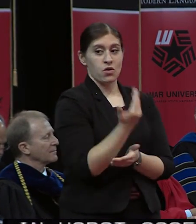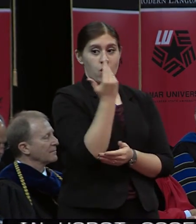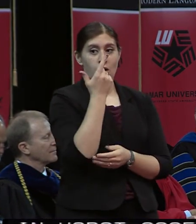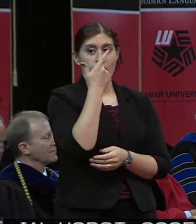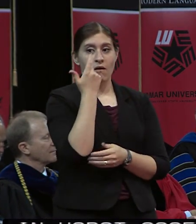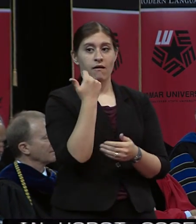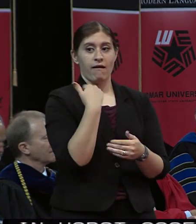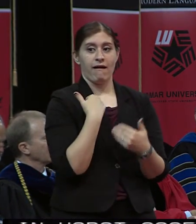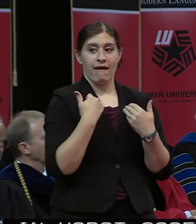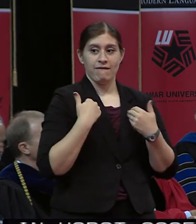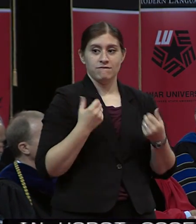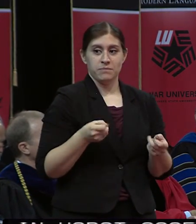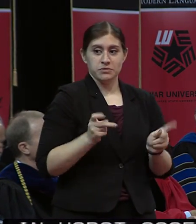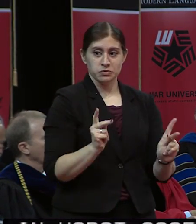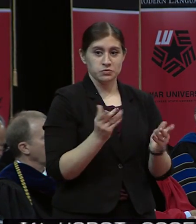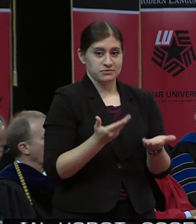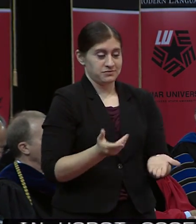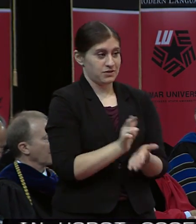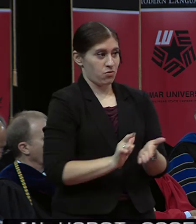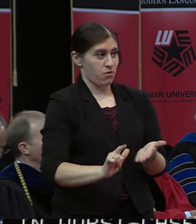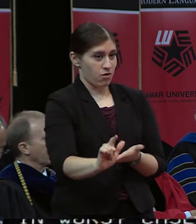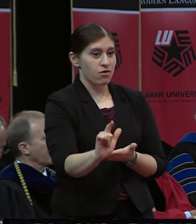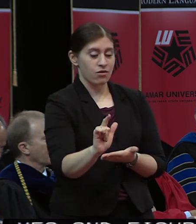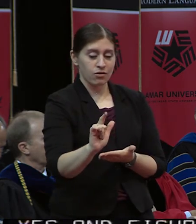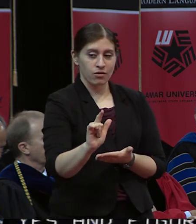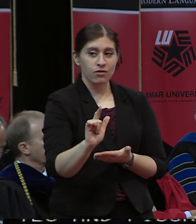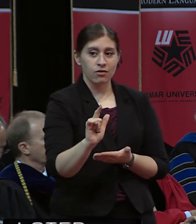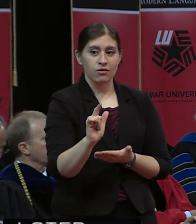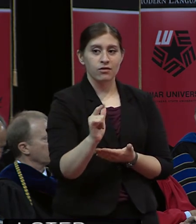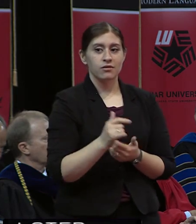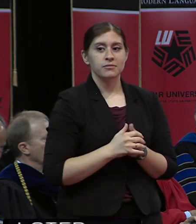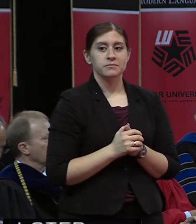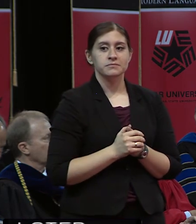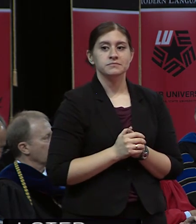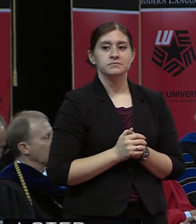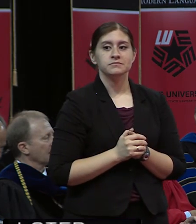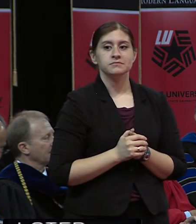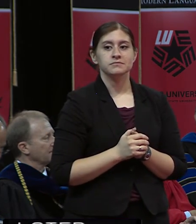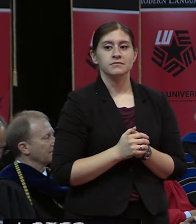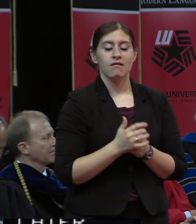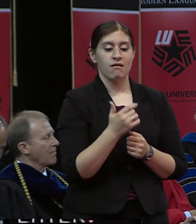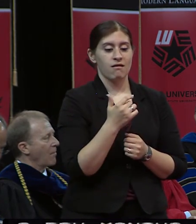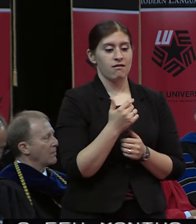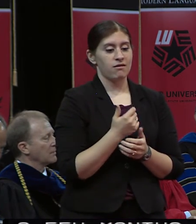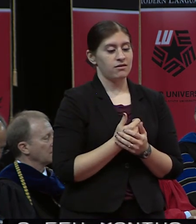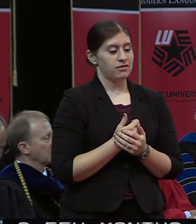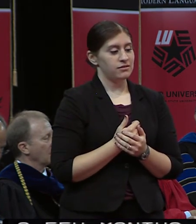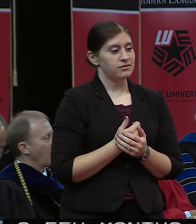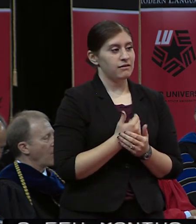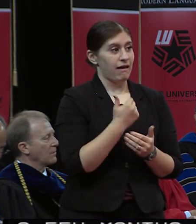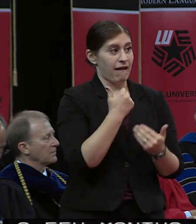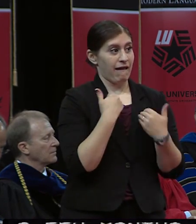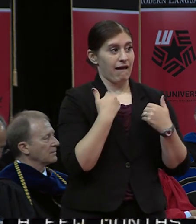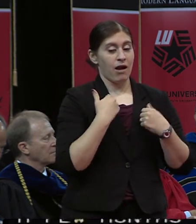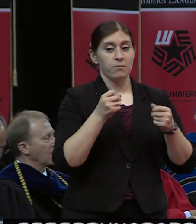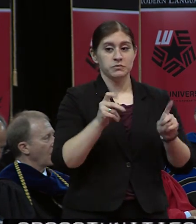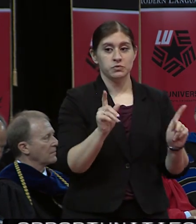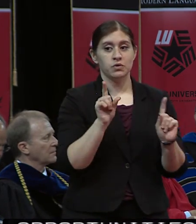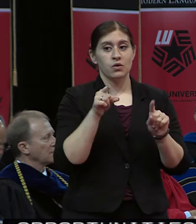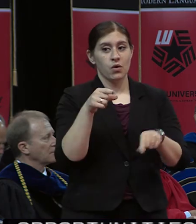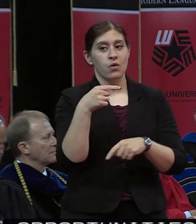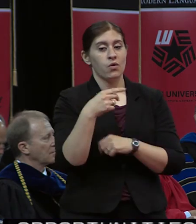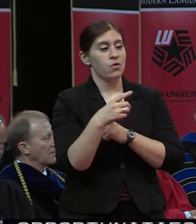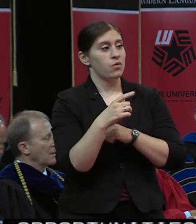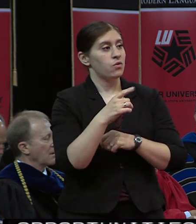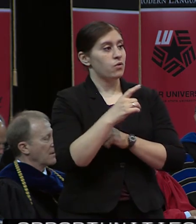of the opportunities I've received at Lamar University, I was presented with a chance to go to Guatemala on a dental